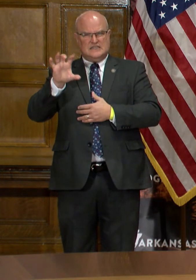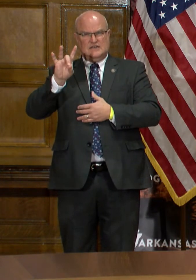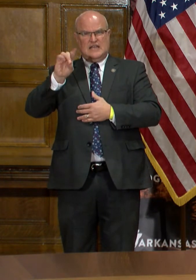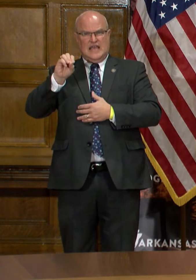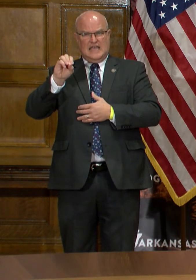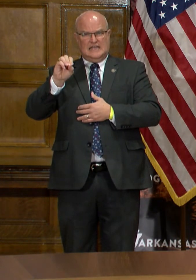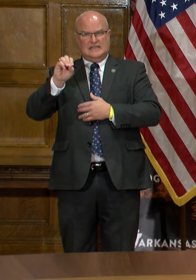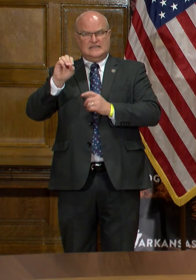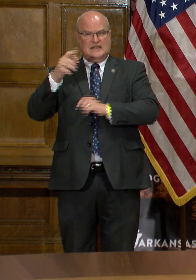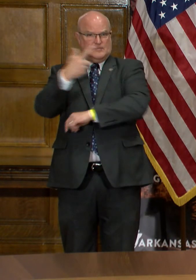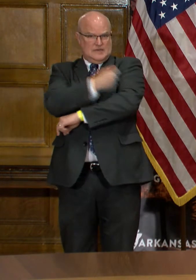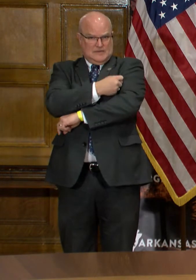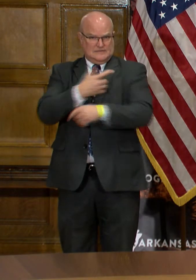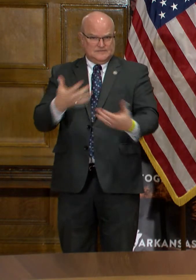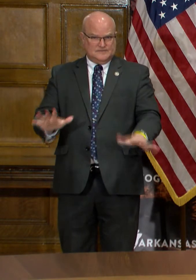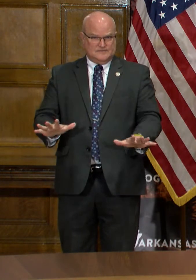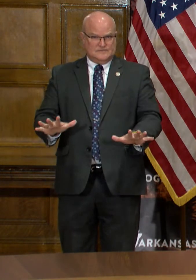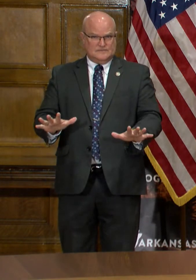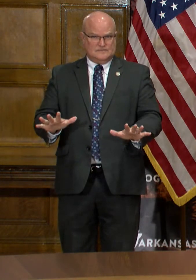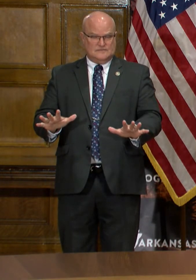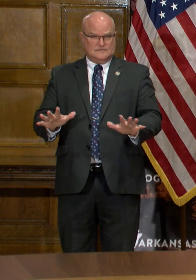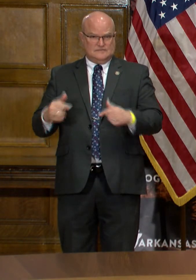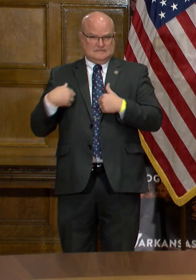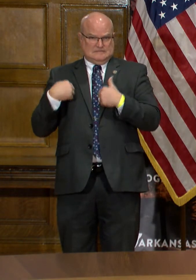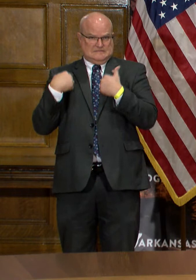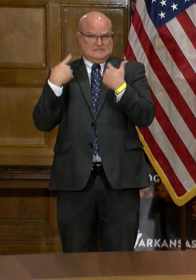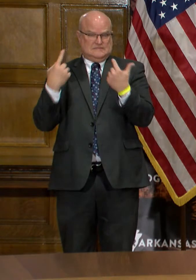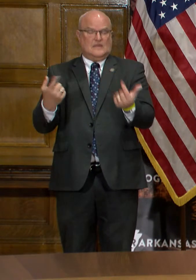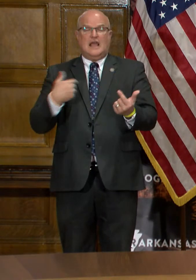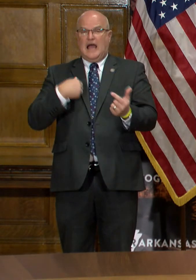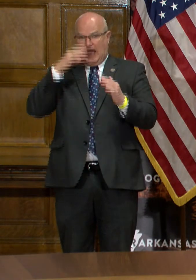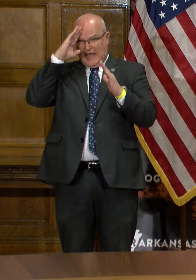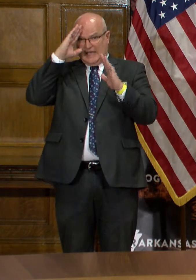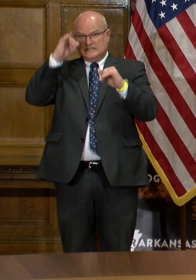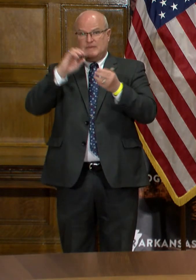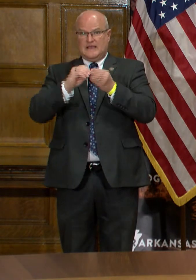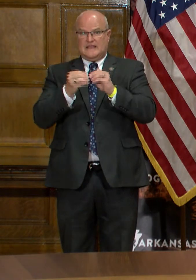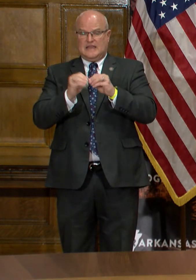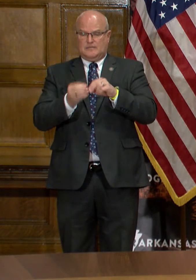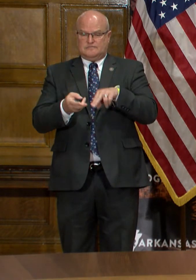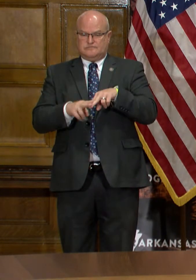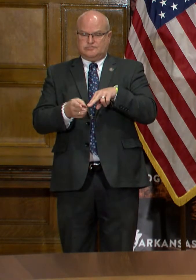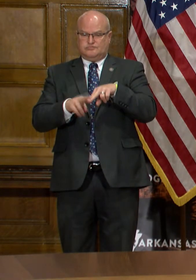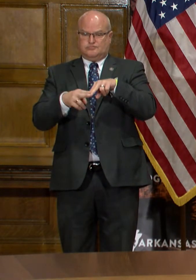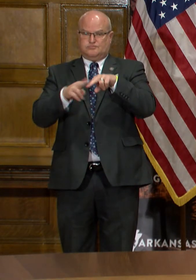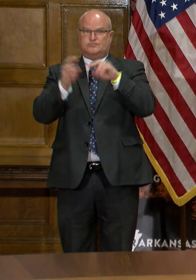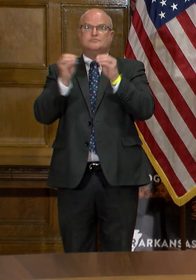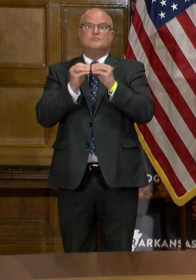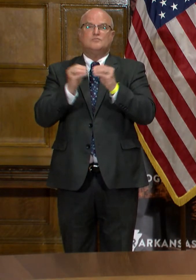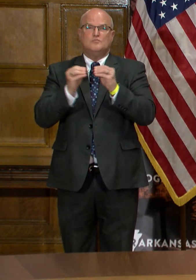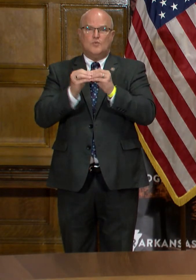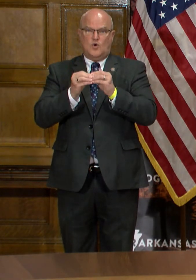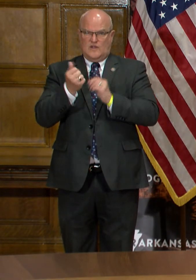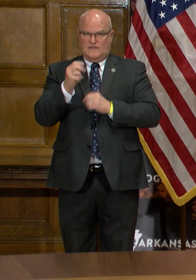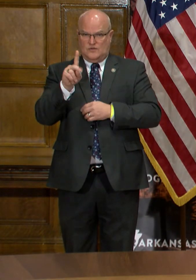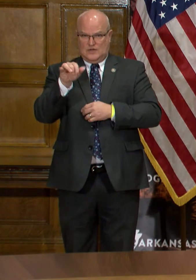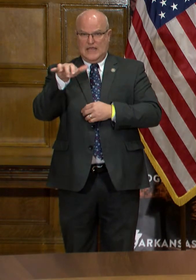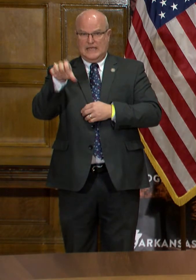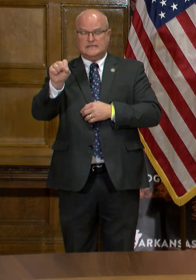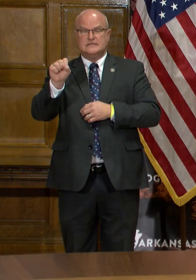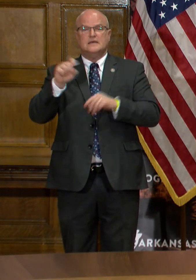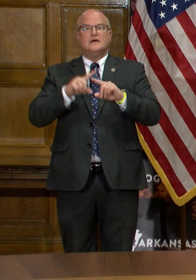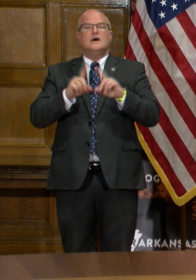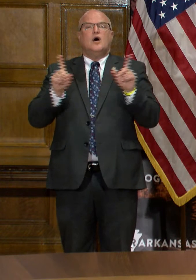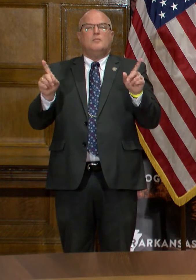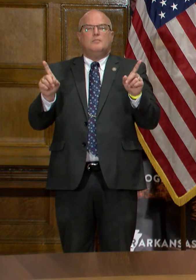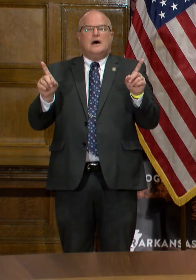1,680 have been administered as of this morning. Now, I expect that pace to pick up considerably in the coming days,